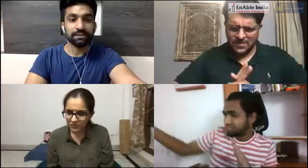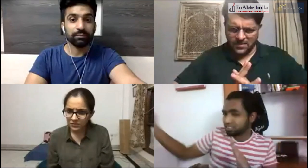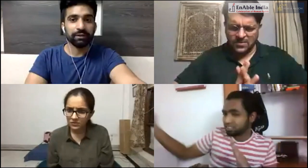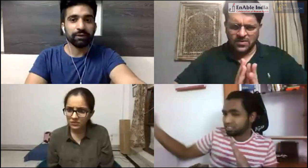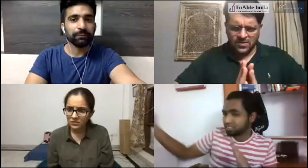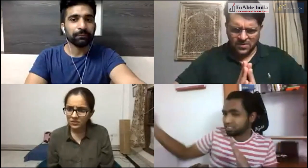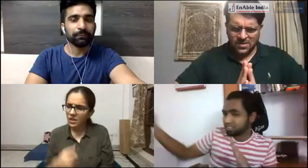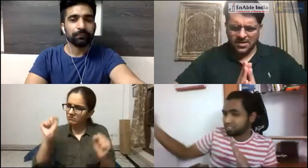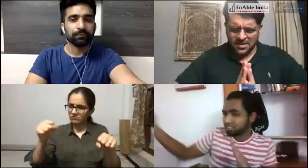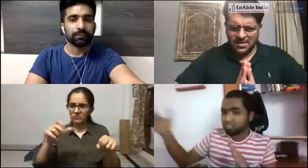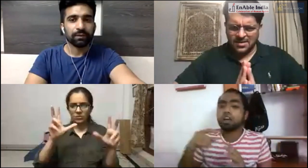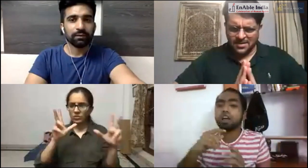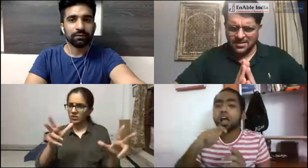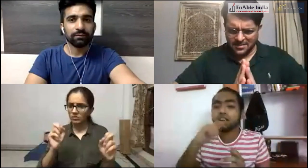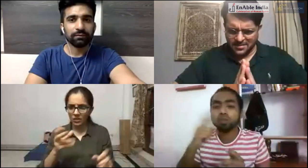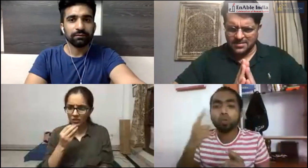it is completely fine.